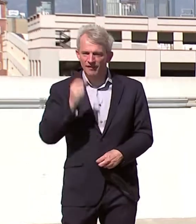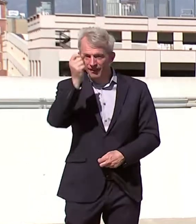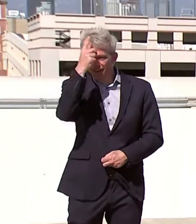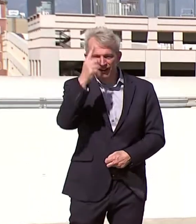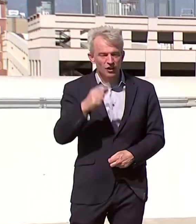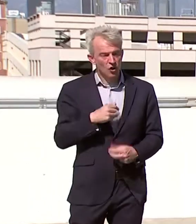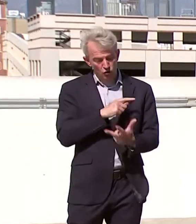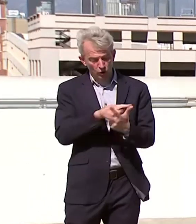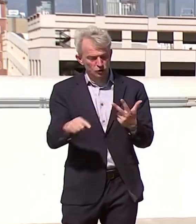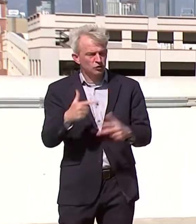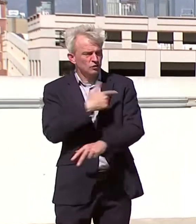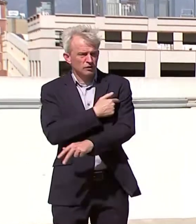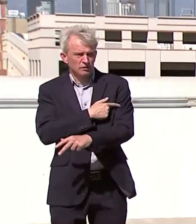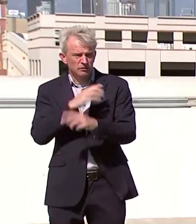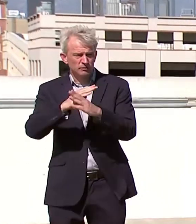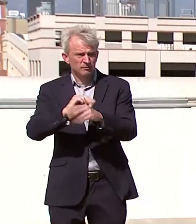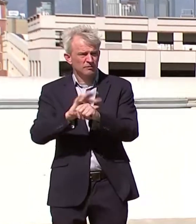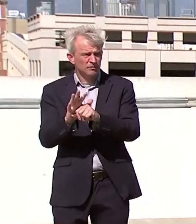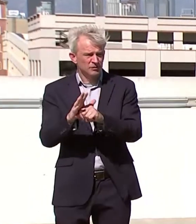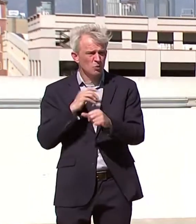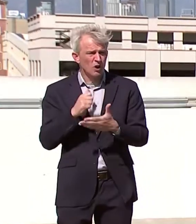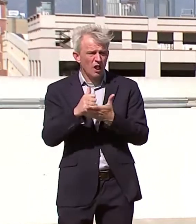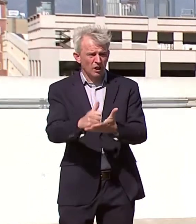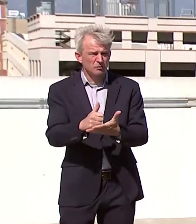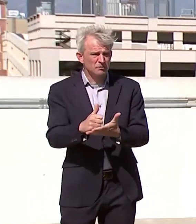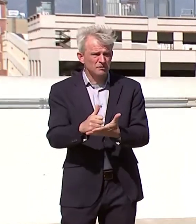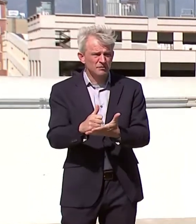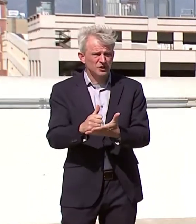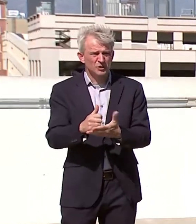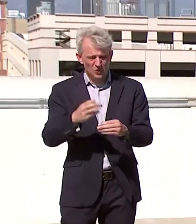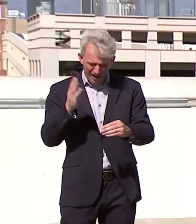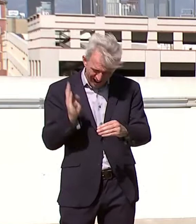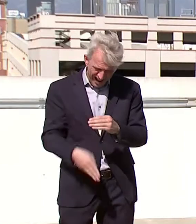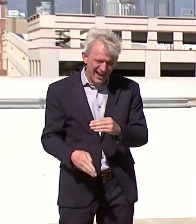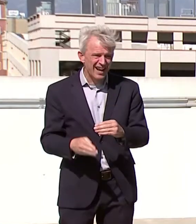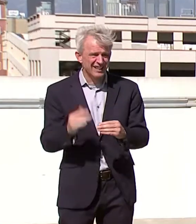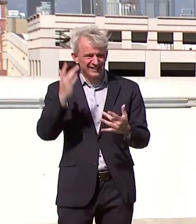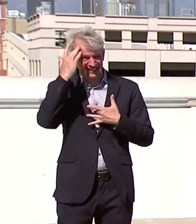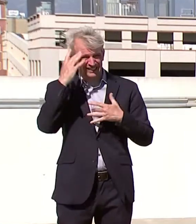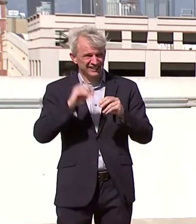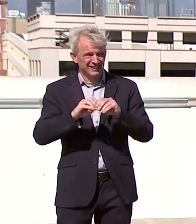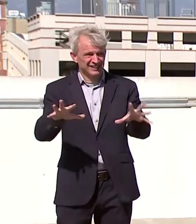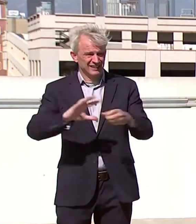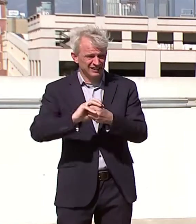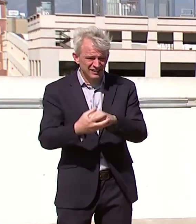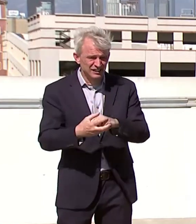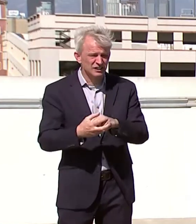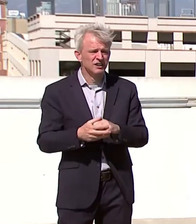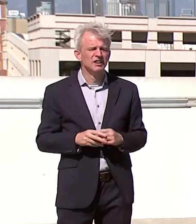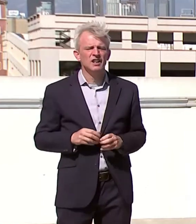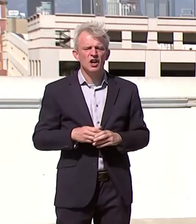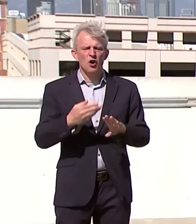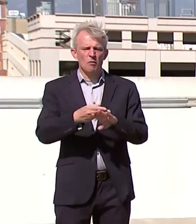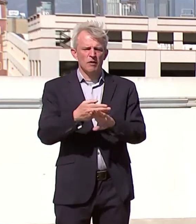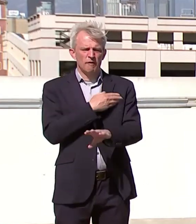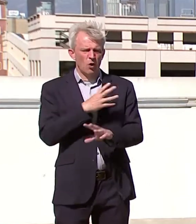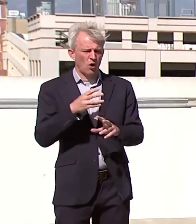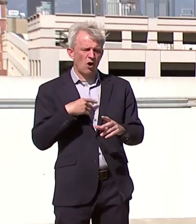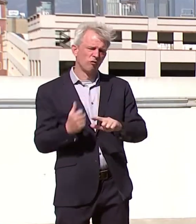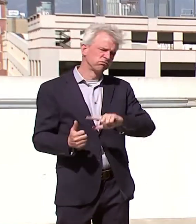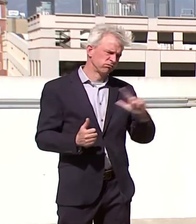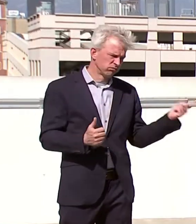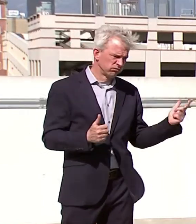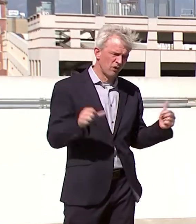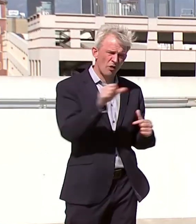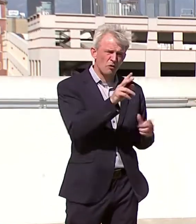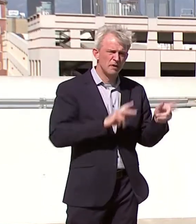help us end this pandemic. And one last word on ending the pandemic before I turn it over to the other speakers, along with the dedicated people and organizations standing here